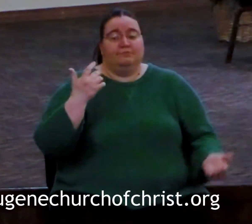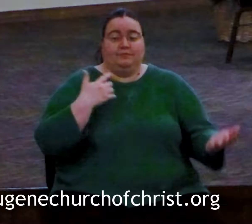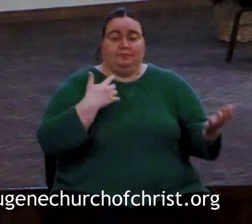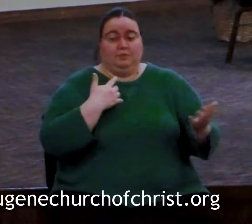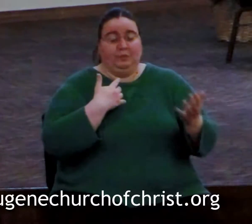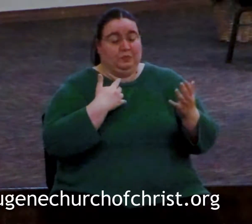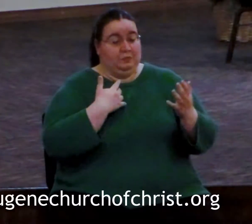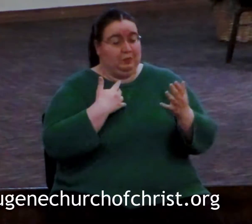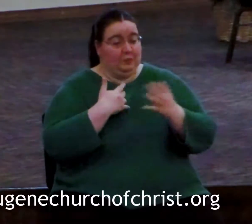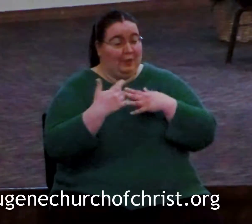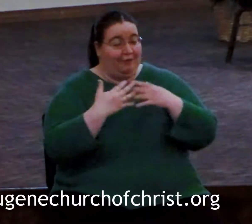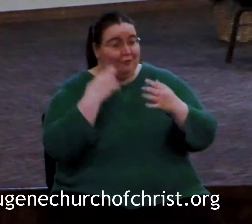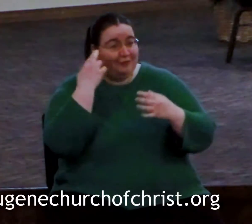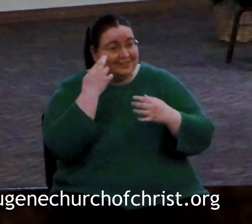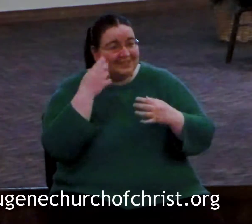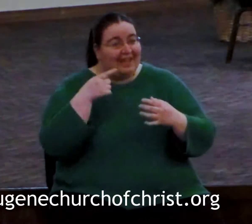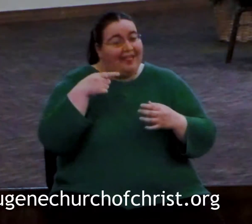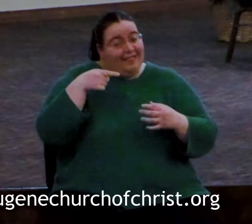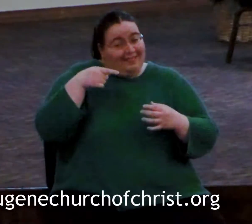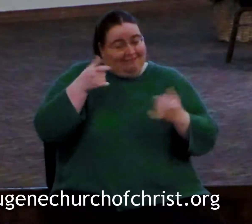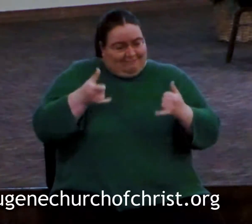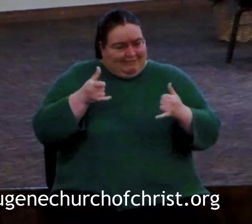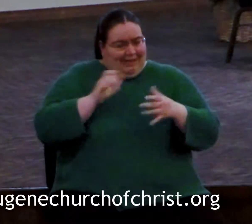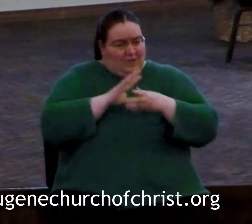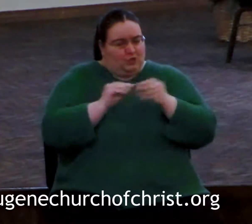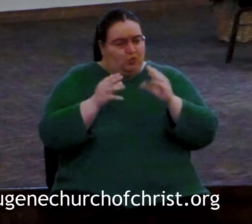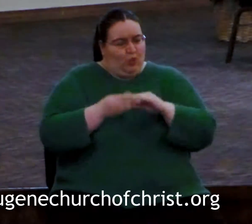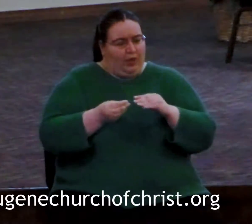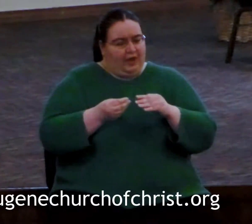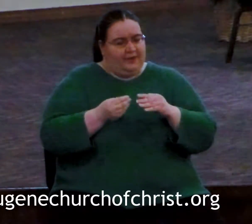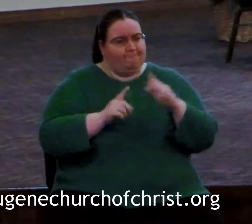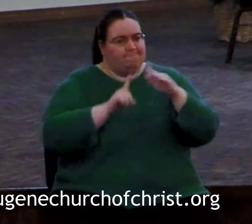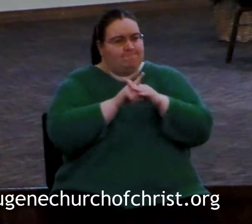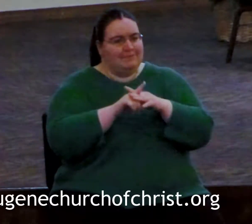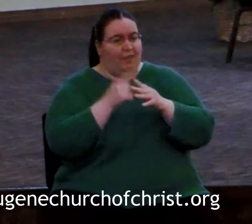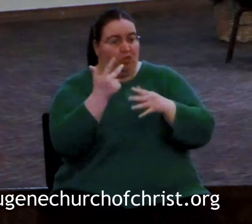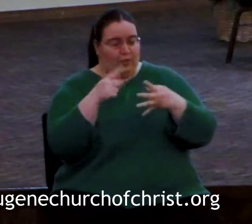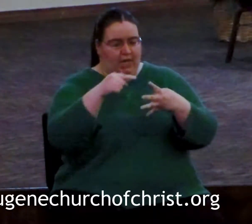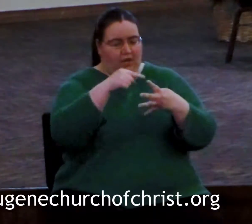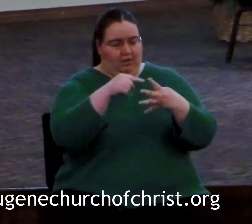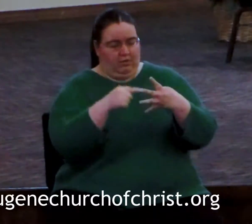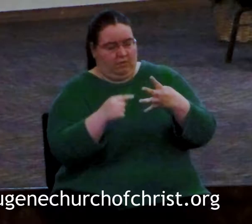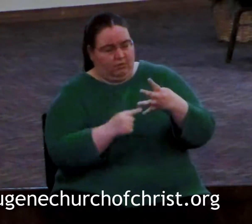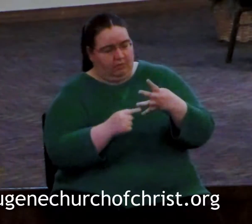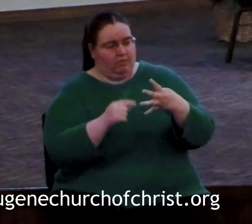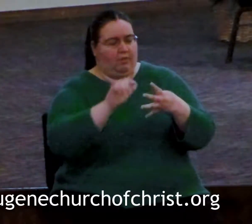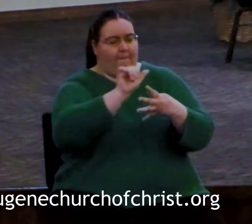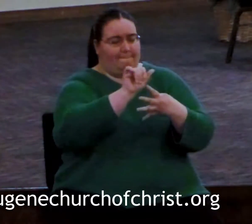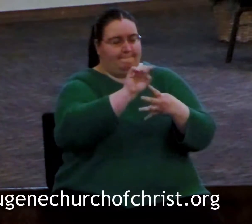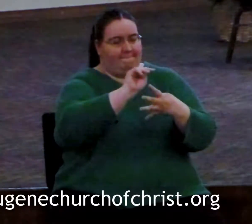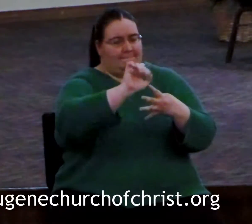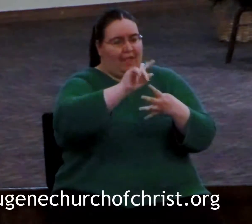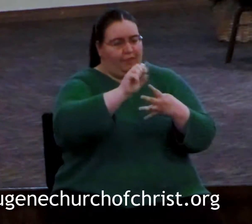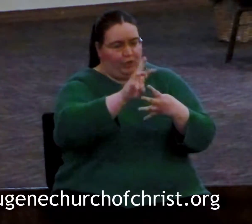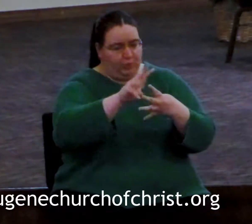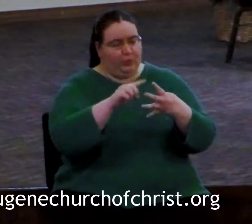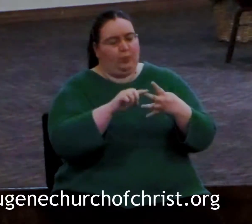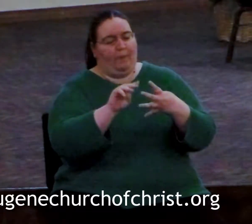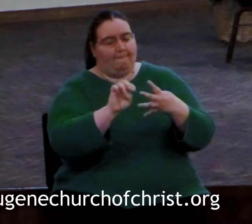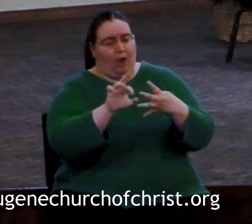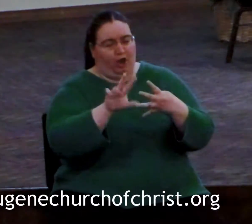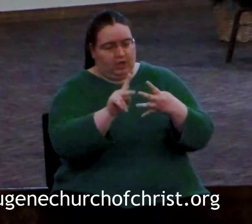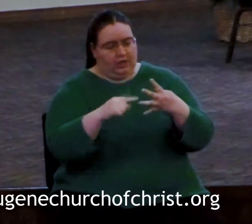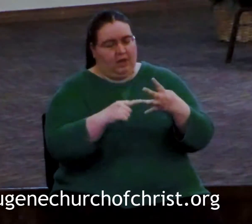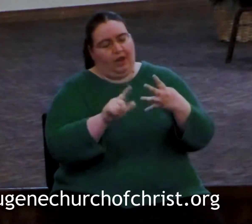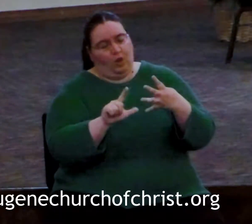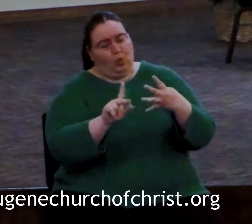that we're going to look at today is in three of the Gospels. You'll find it in Matthew, Mark, and in Luke, in different locations in those